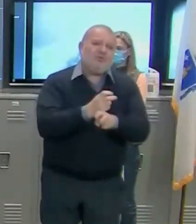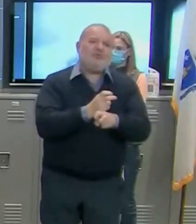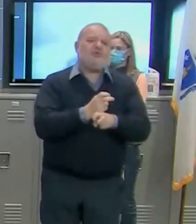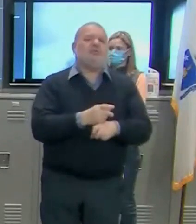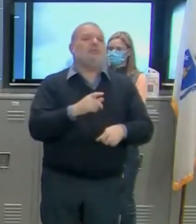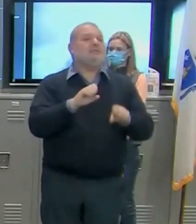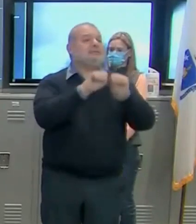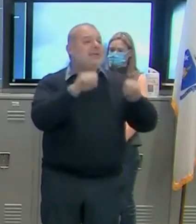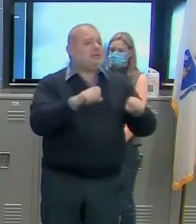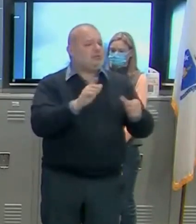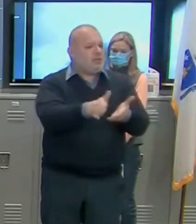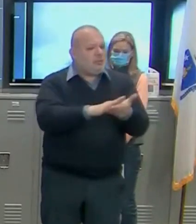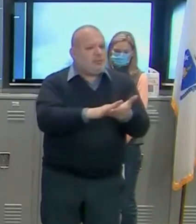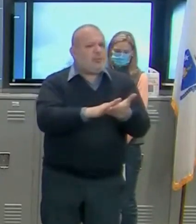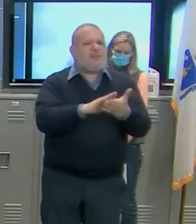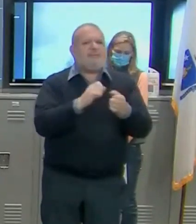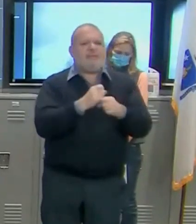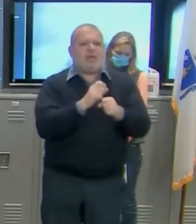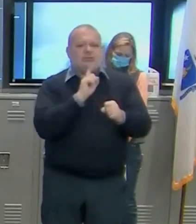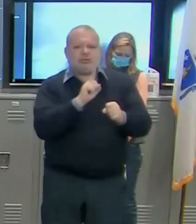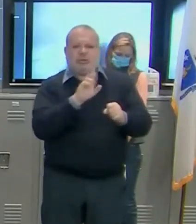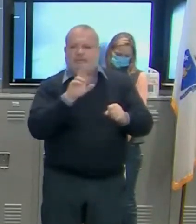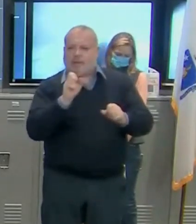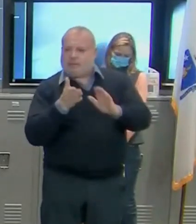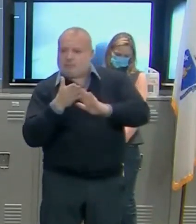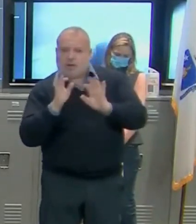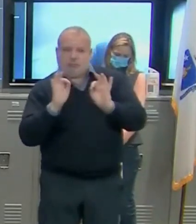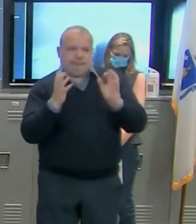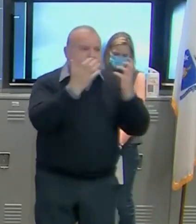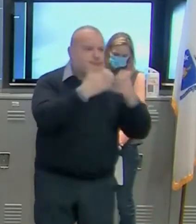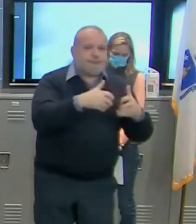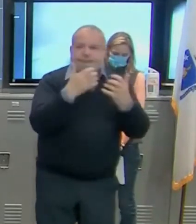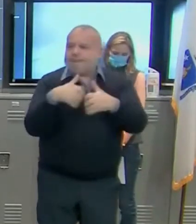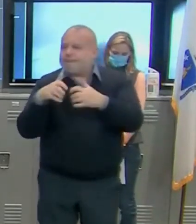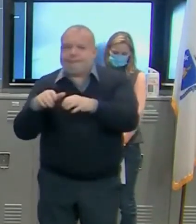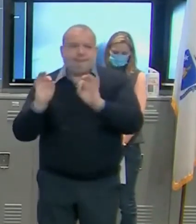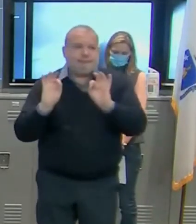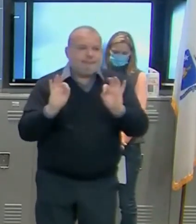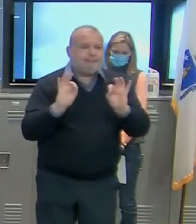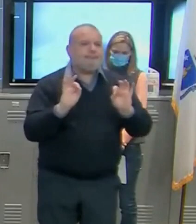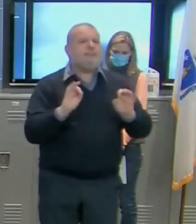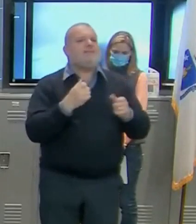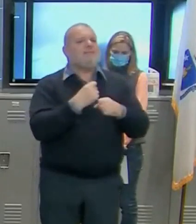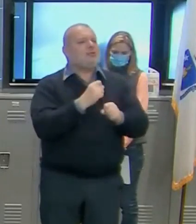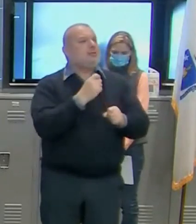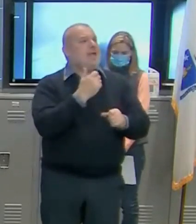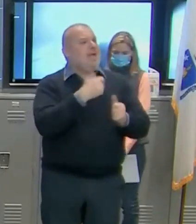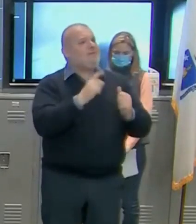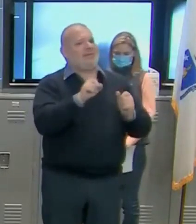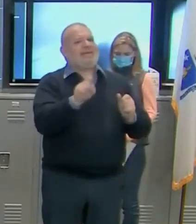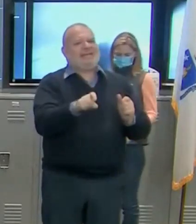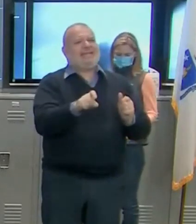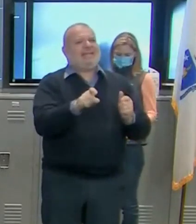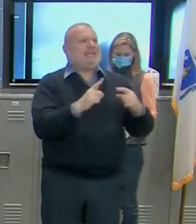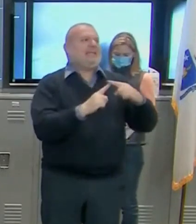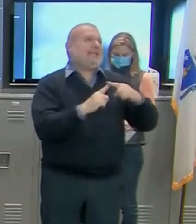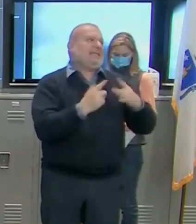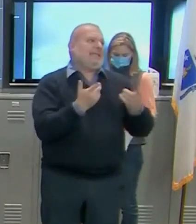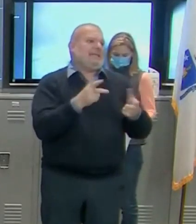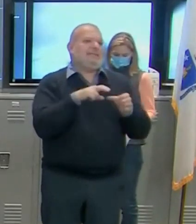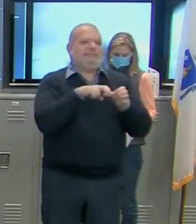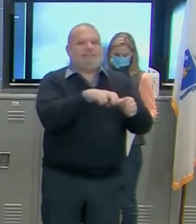vehicles running, to keep the system safe for the people who absolutely need it. Your work is recognized